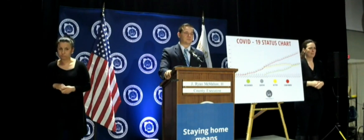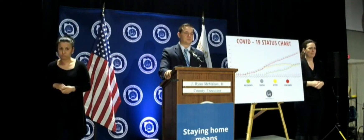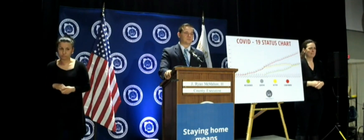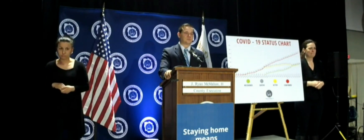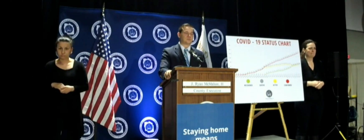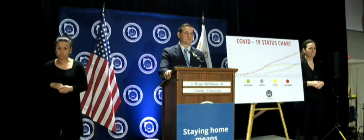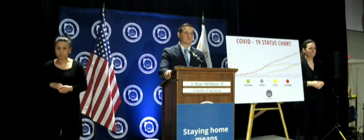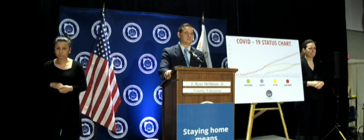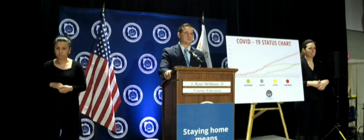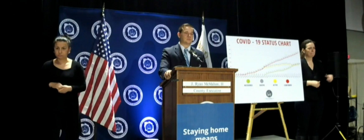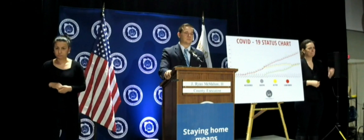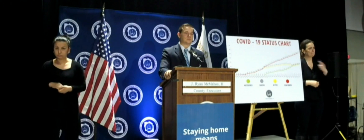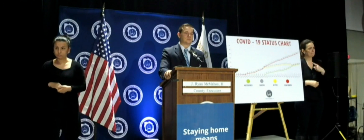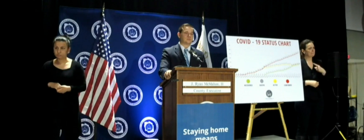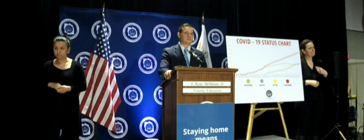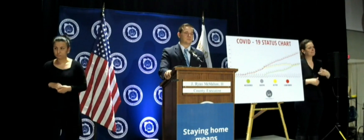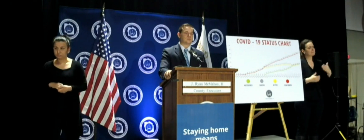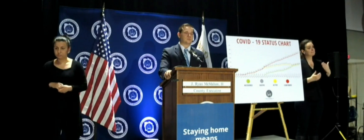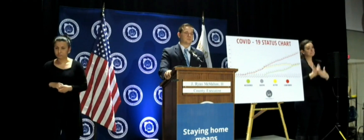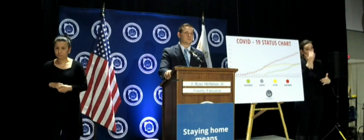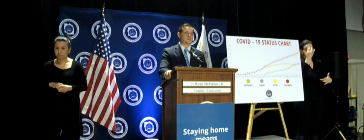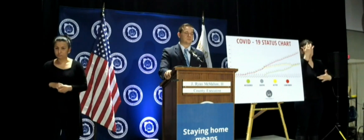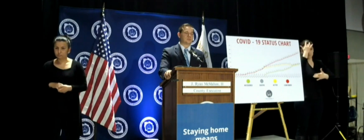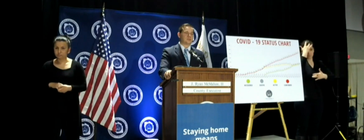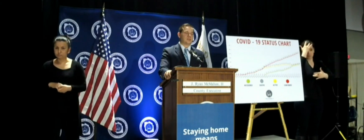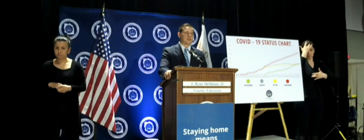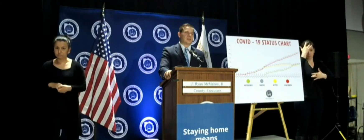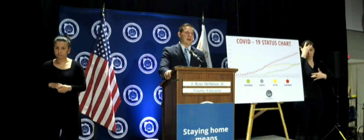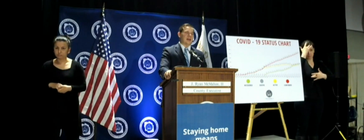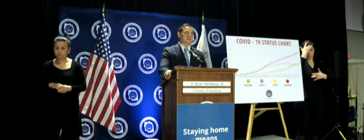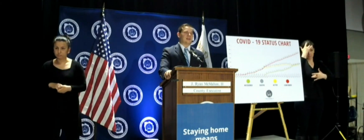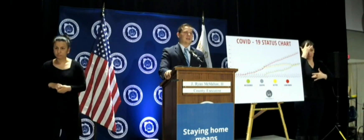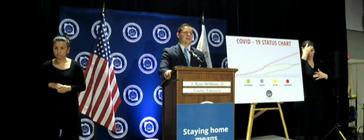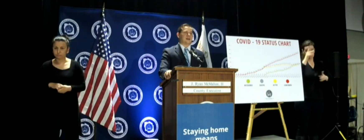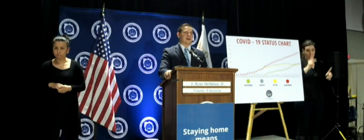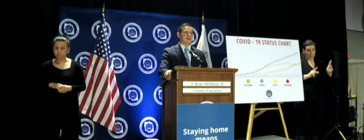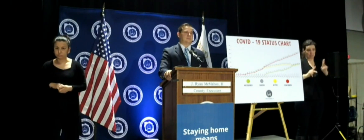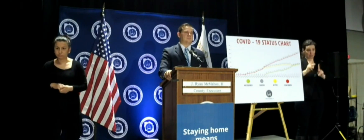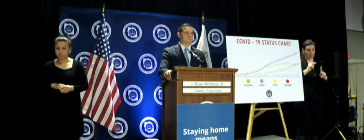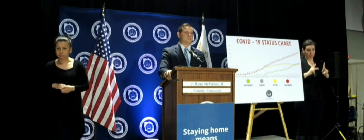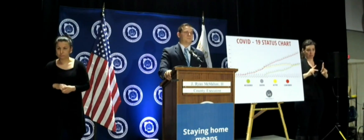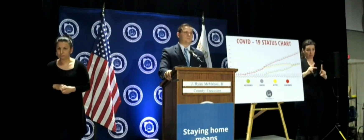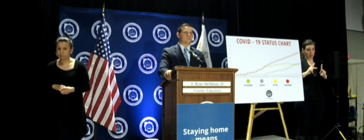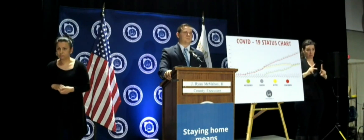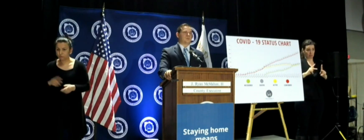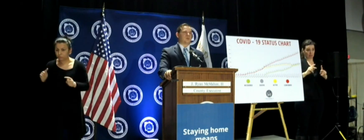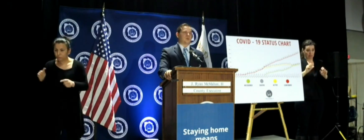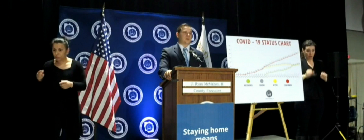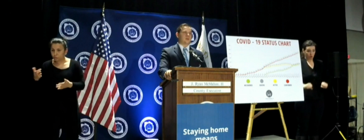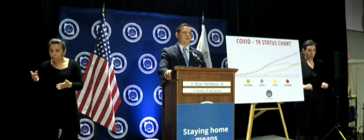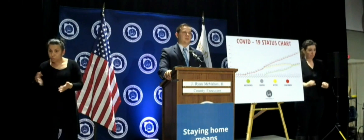the category of they could have been preventable? I think that